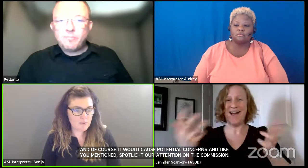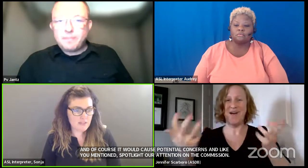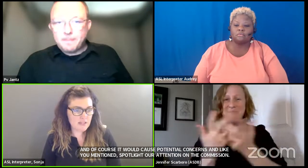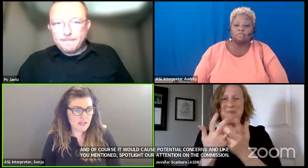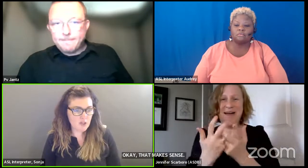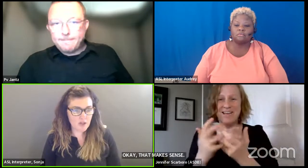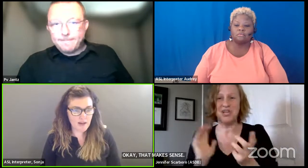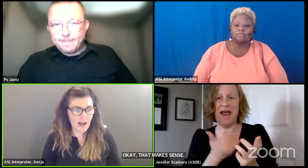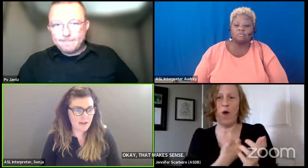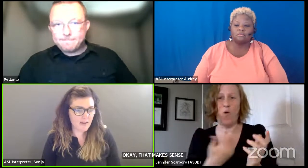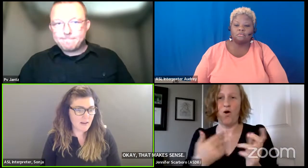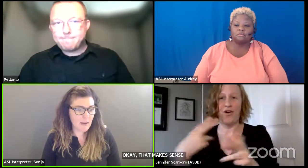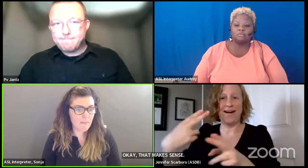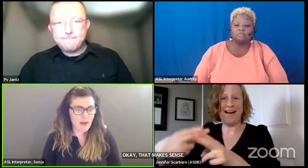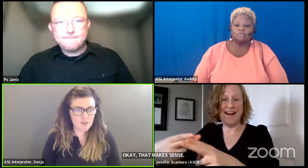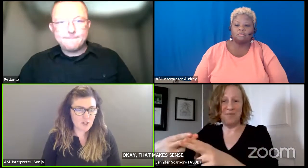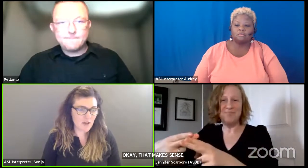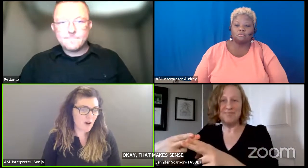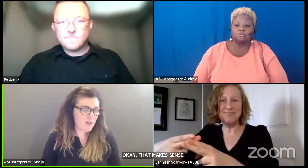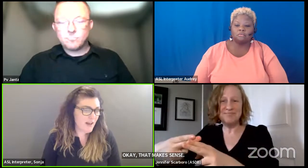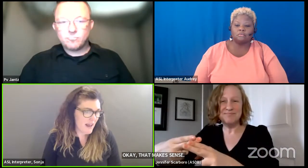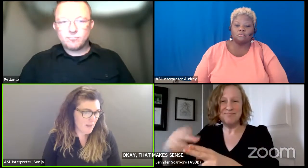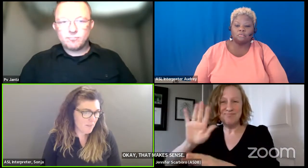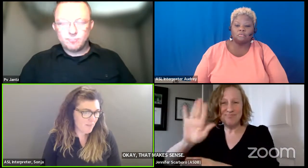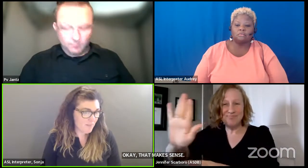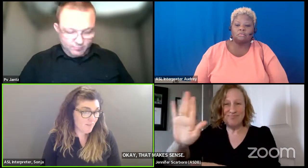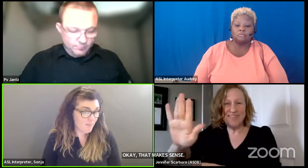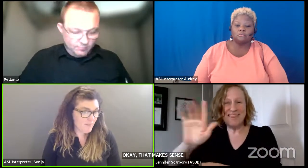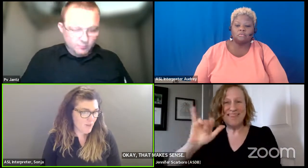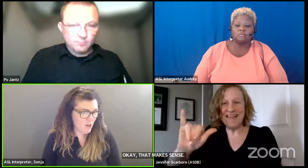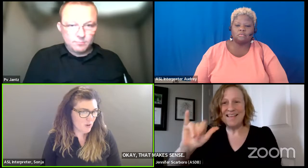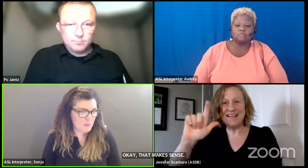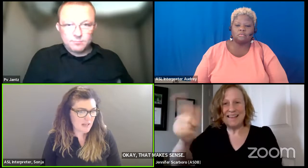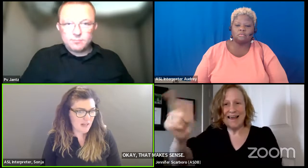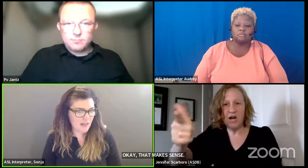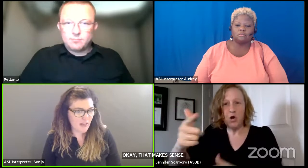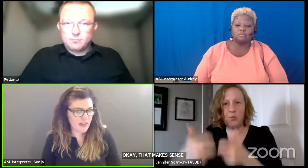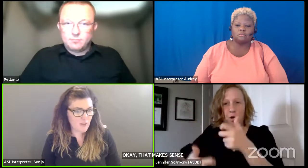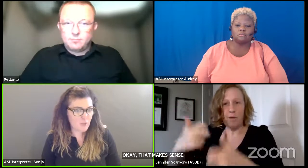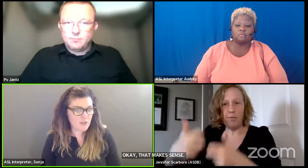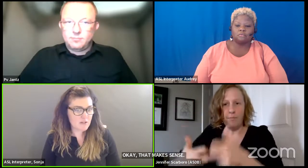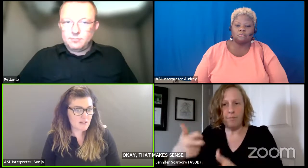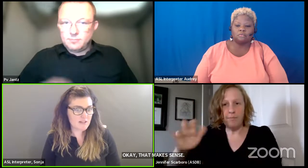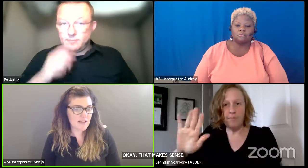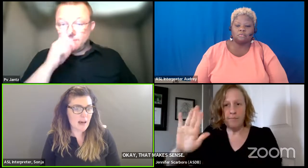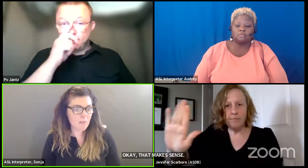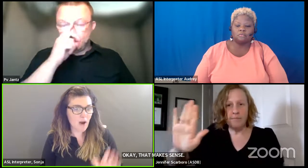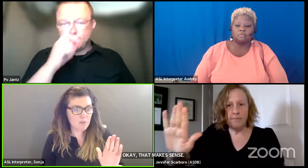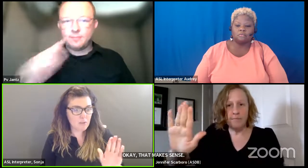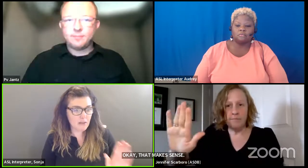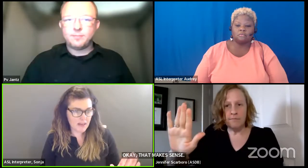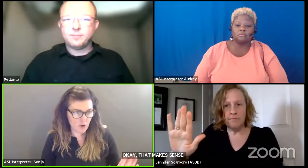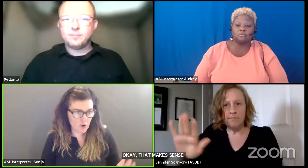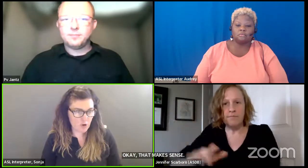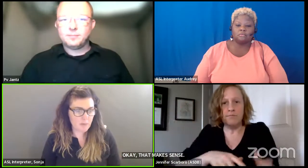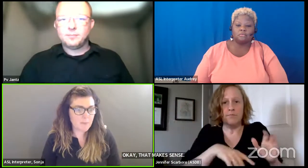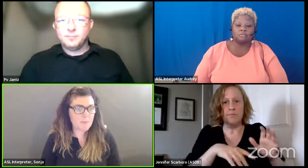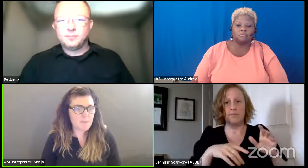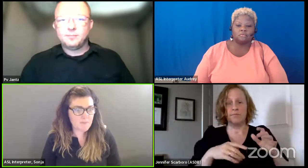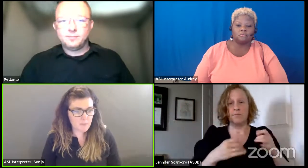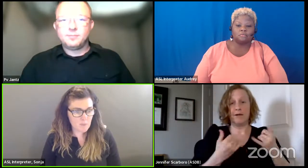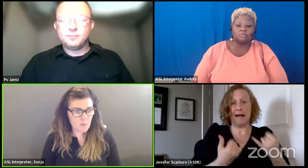our representation not matching our name. You know what I'm saying? Like, we could discuss that problem later.